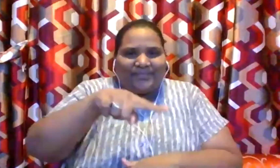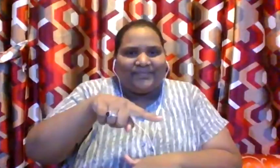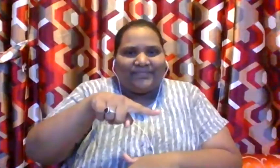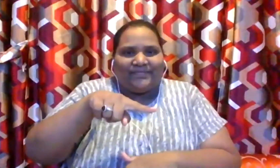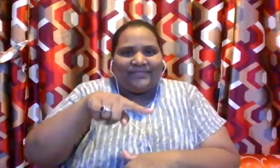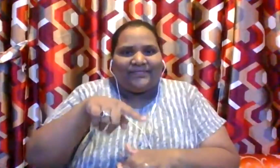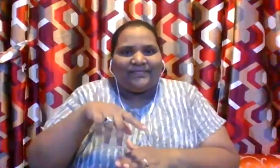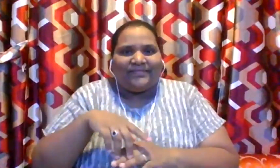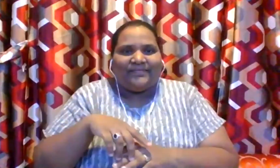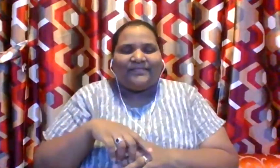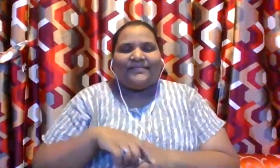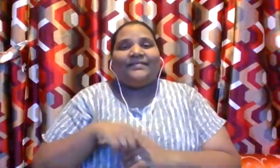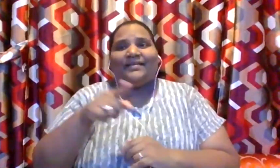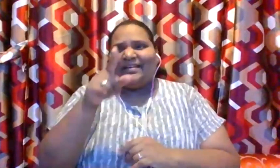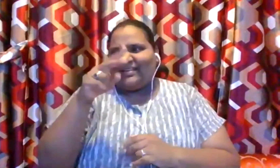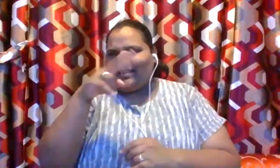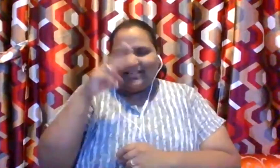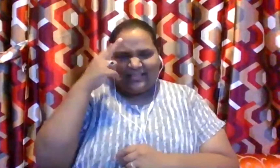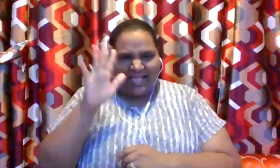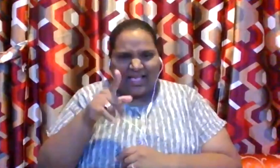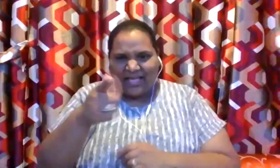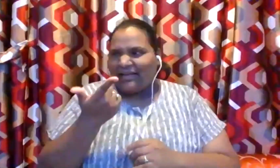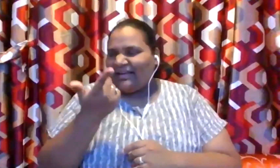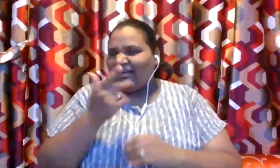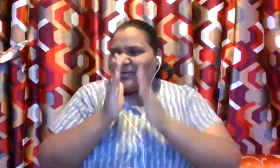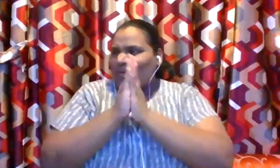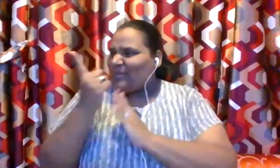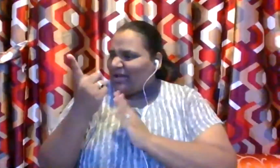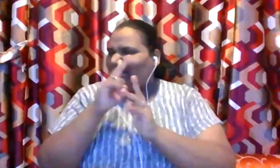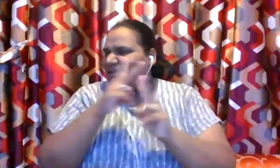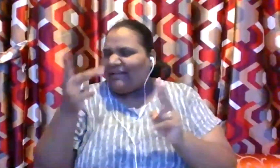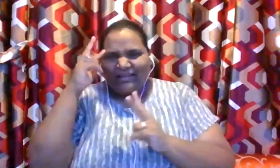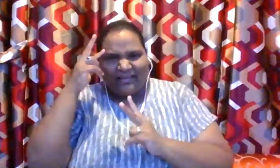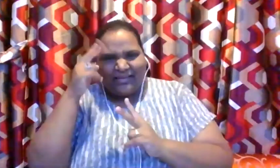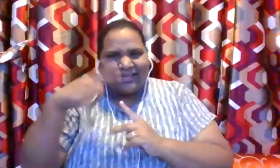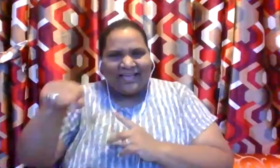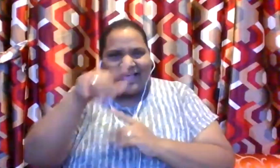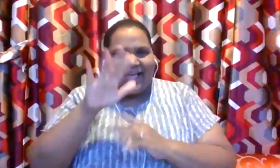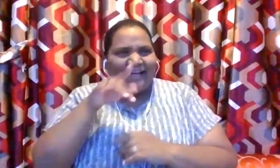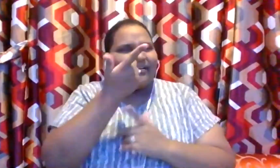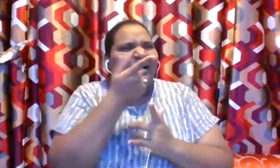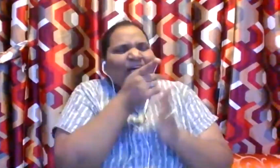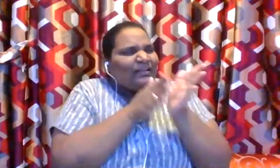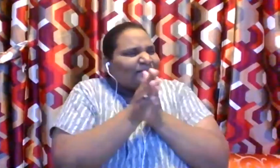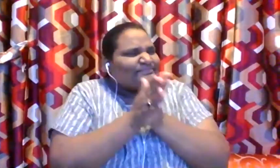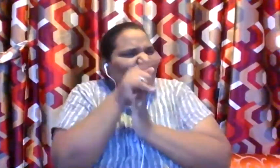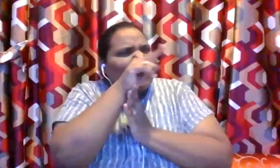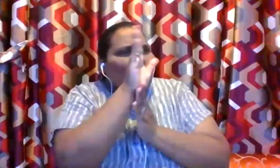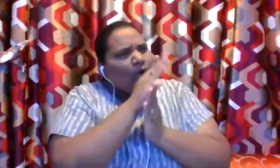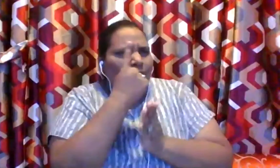to know why there is one God and so many religions. So we specifically took up this topic in order to